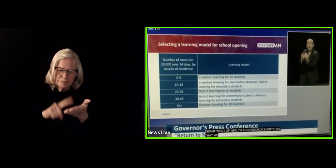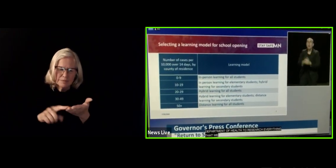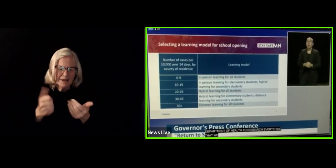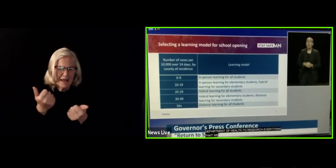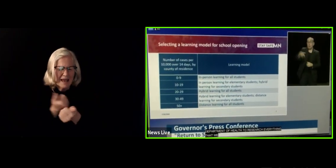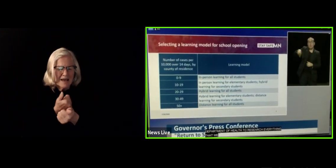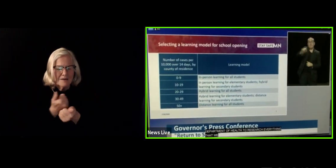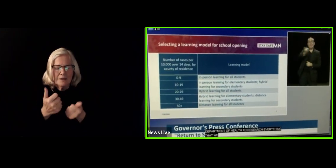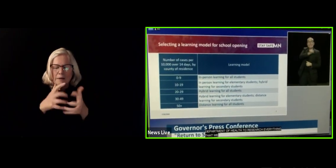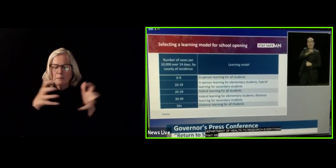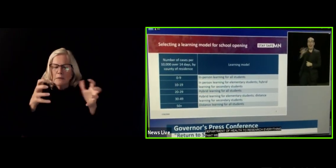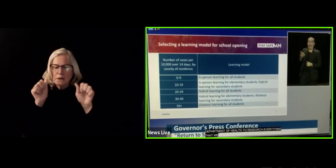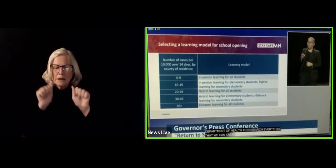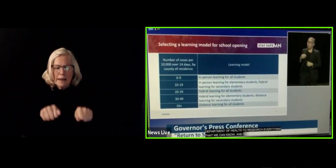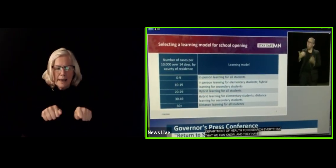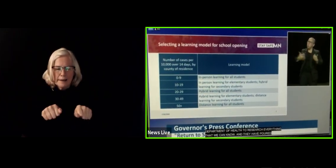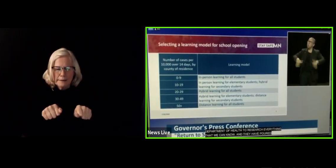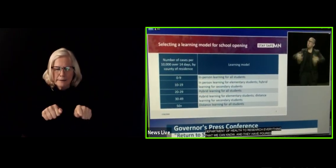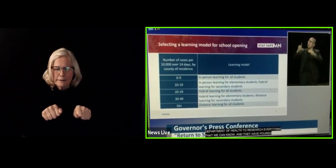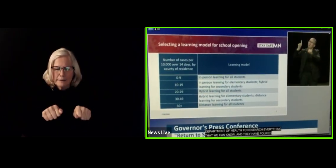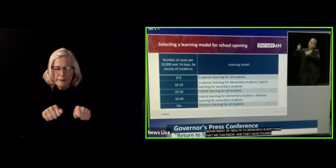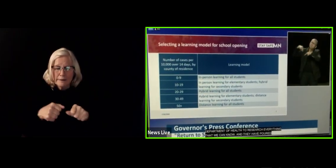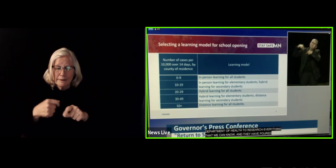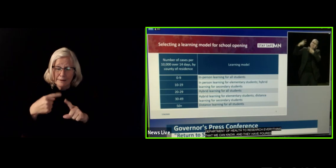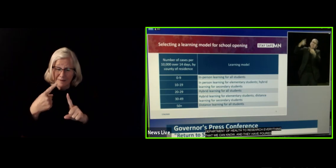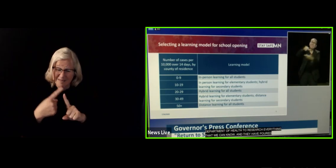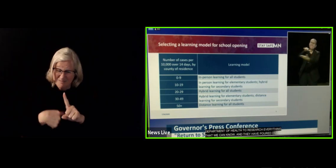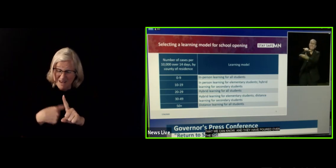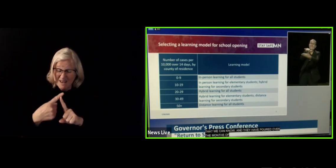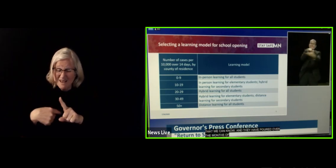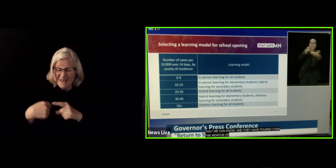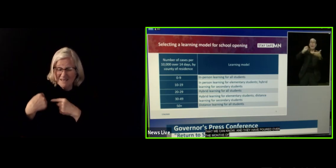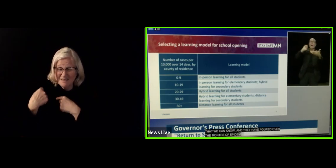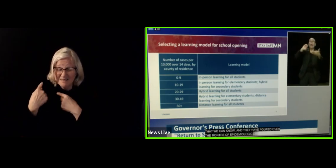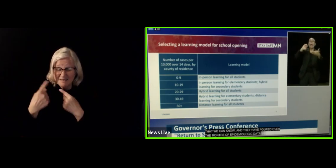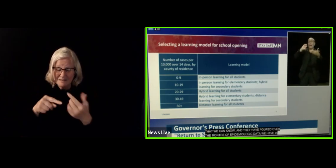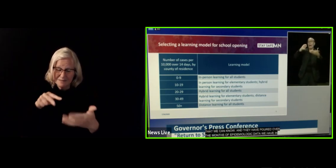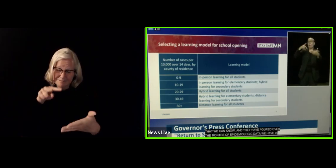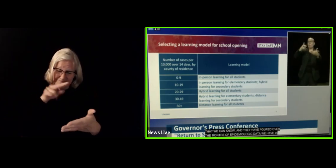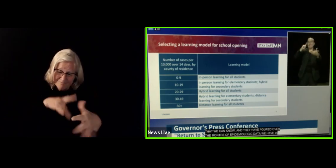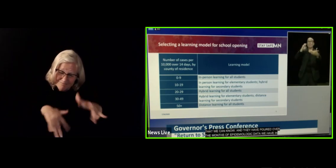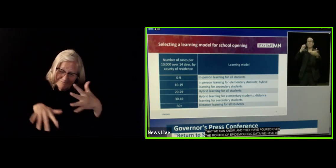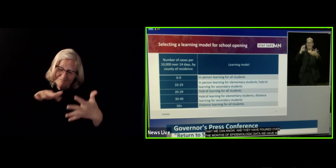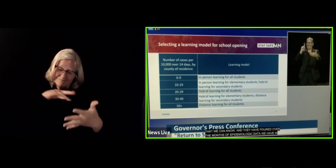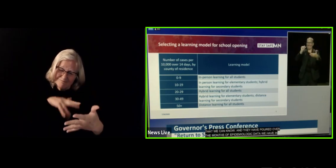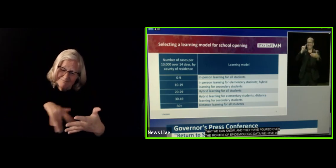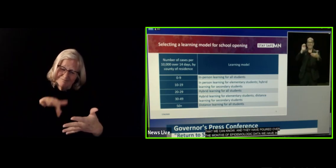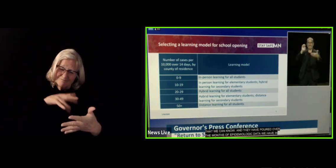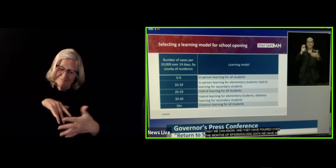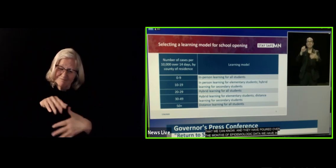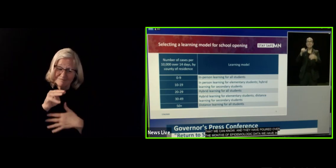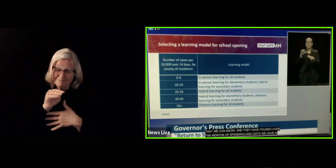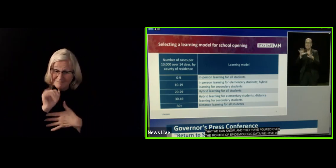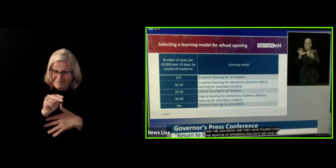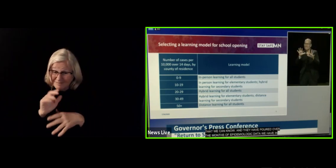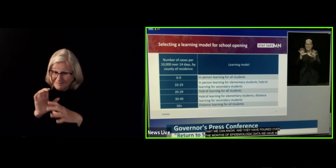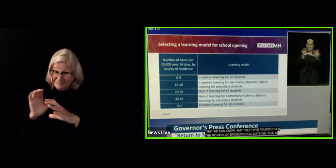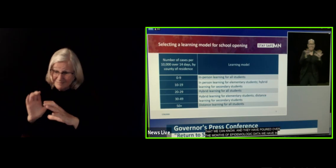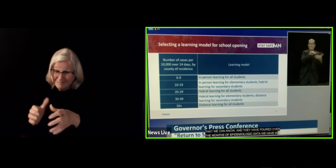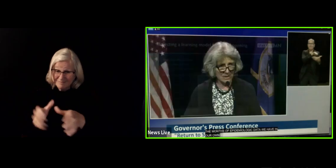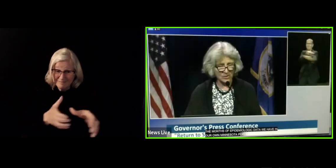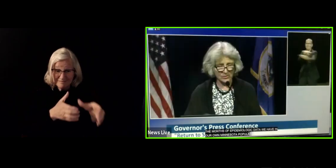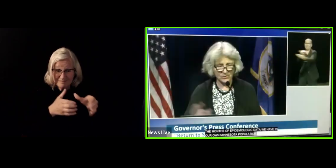of epidemiologic data we have in our own Minnesota population, have with me as a resource today. And I want to just take this